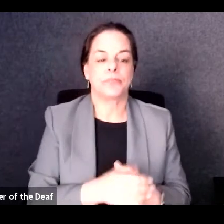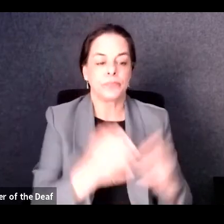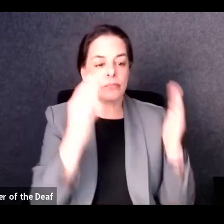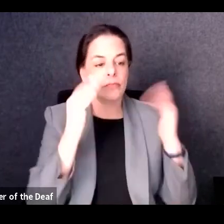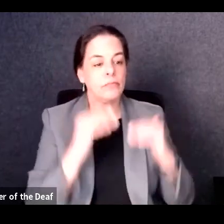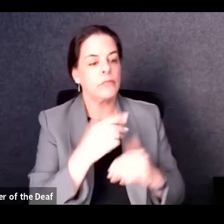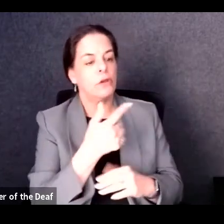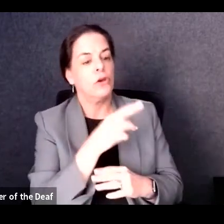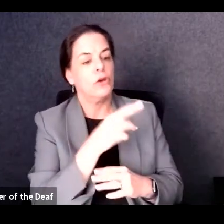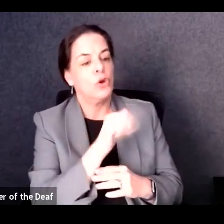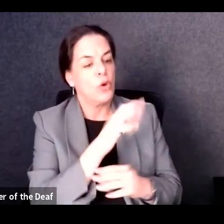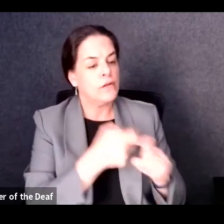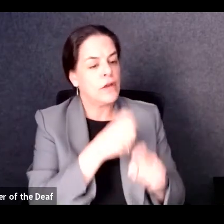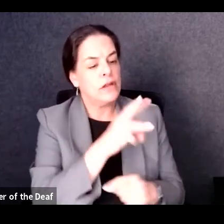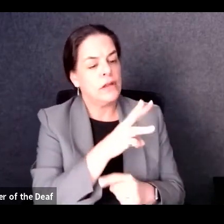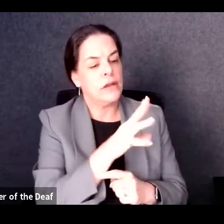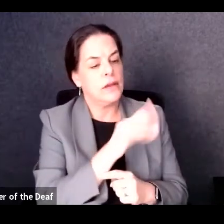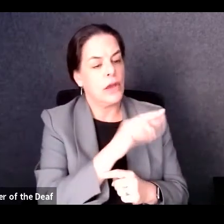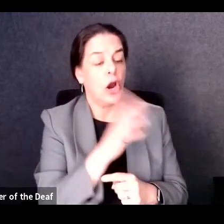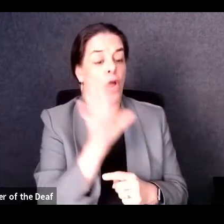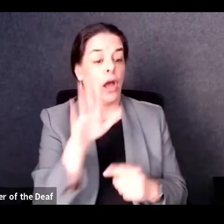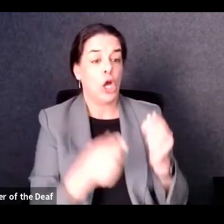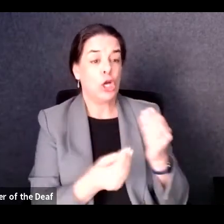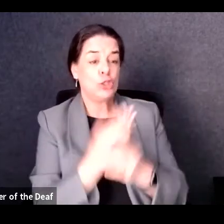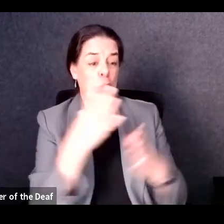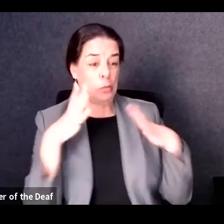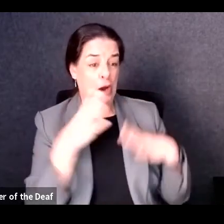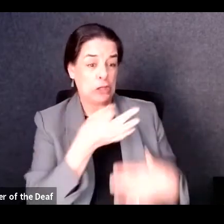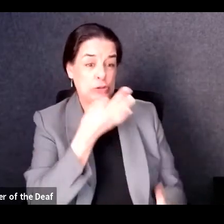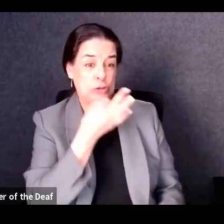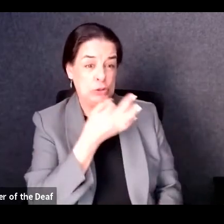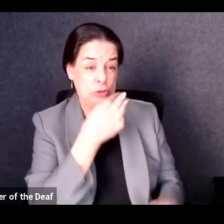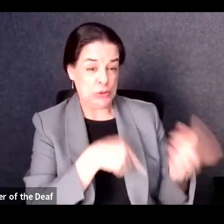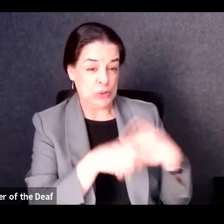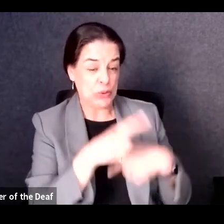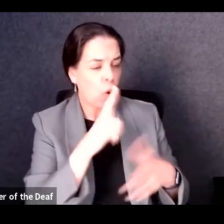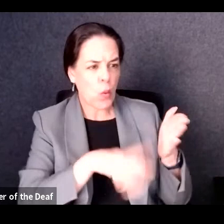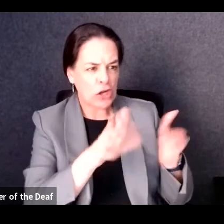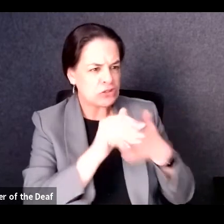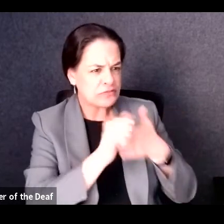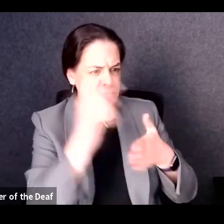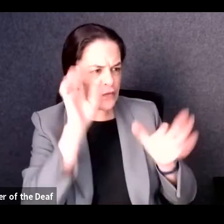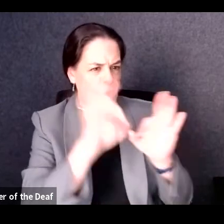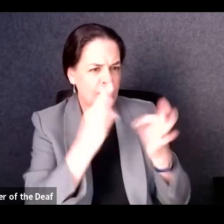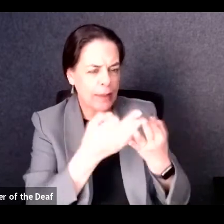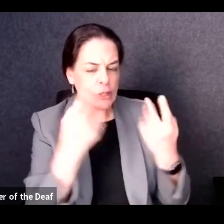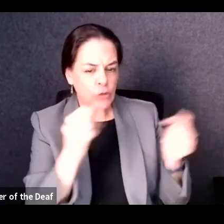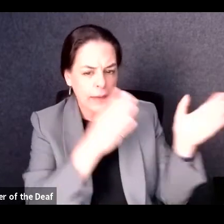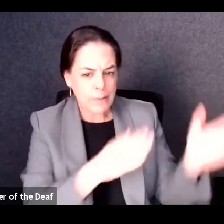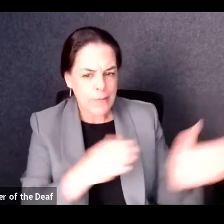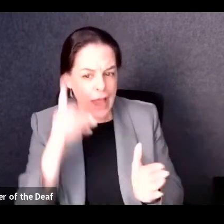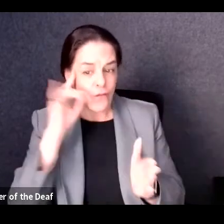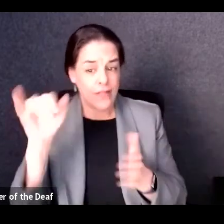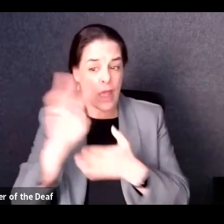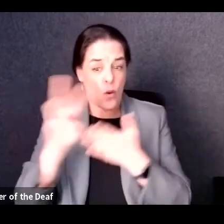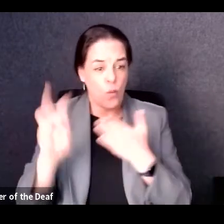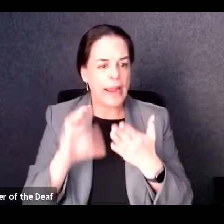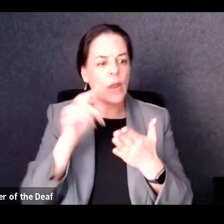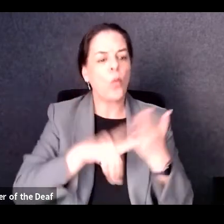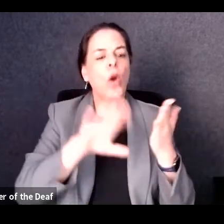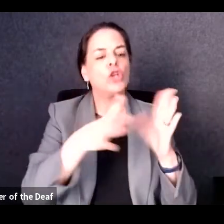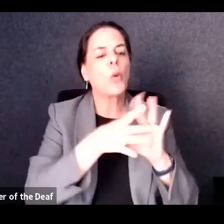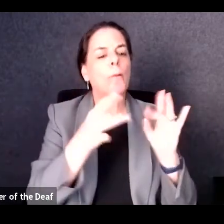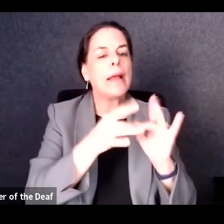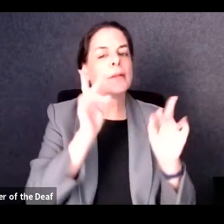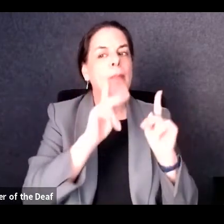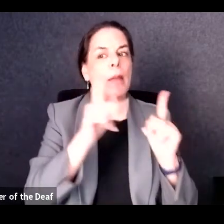From Grace with WBIR, spring break is approaching soon. What's your guidance to families trying to make plans for that weekend? And what's your message to